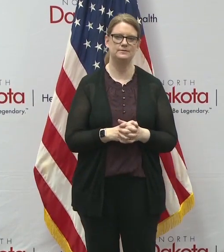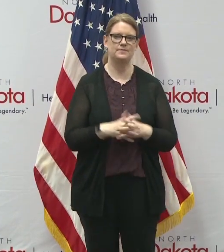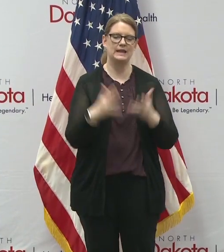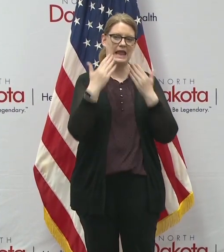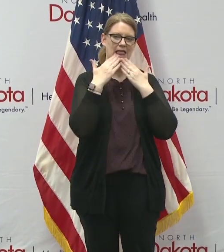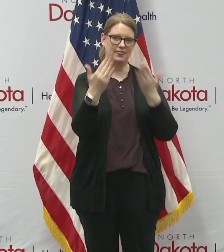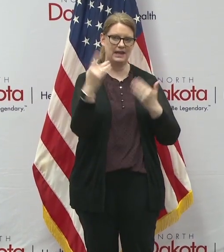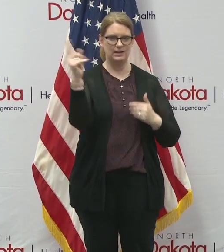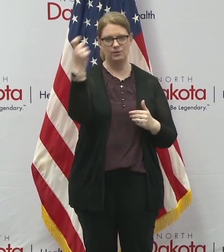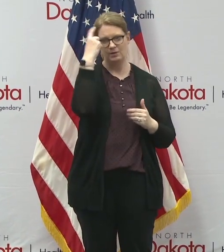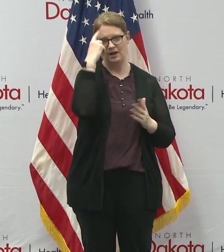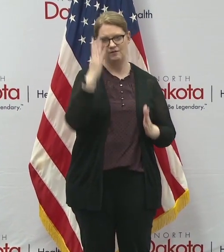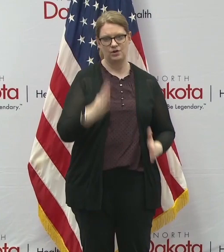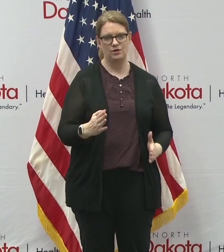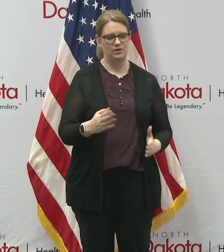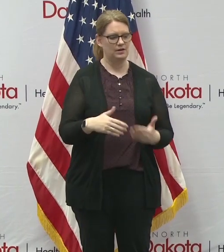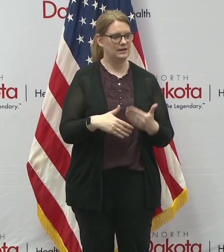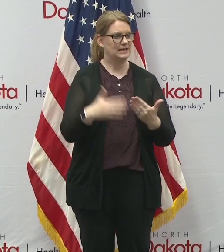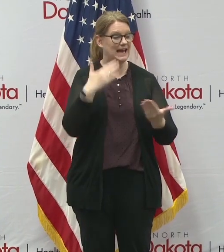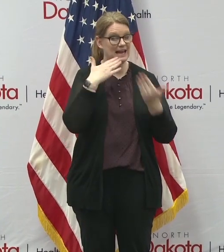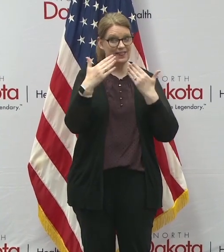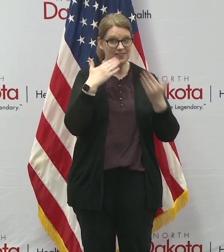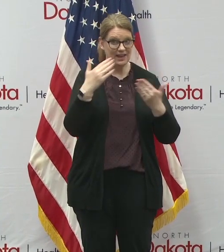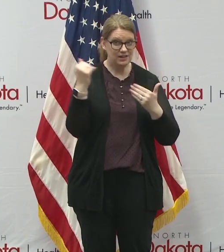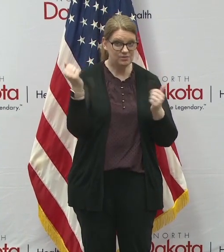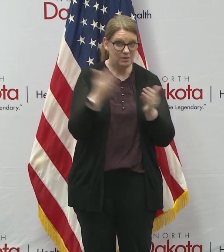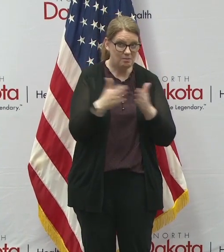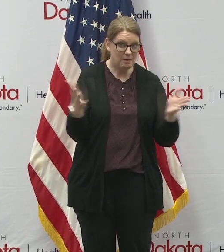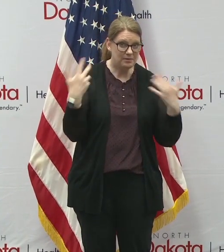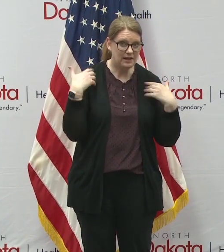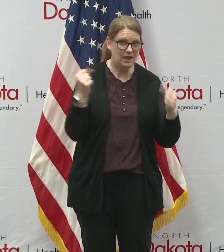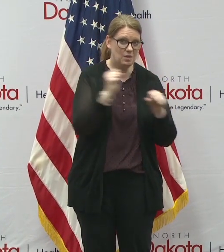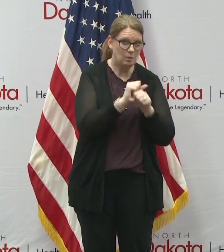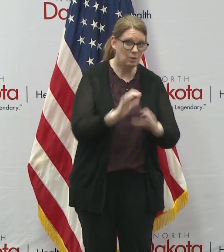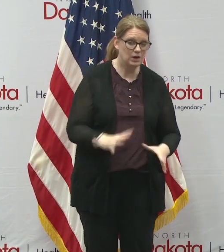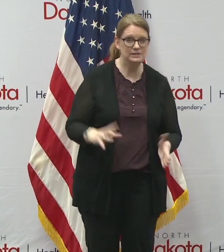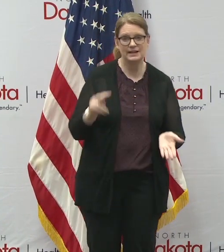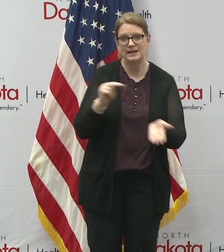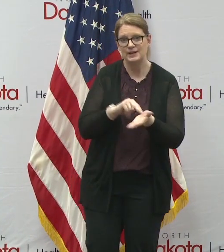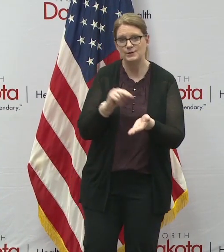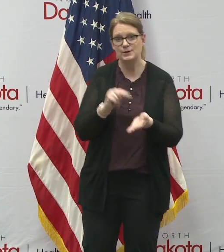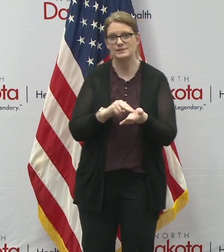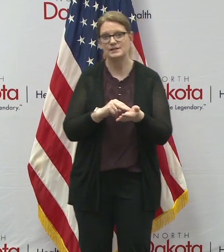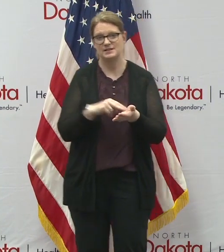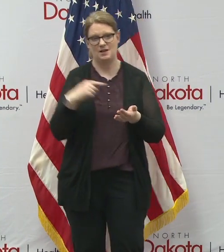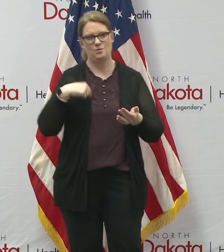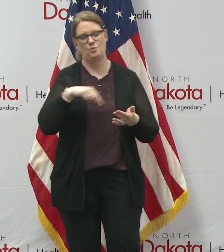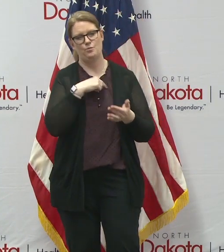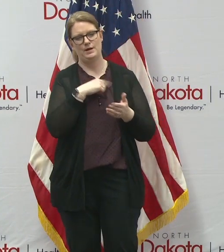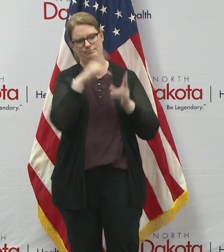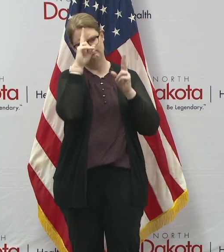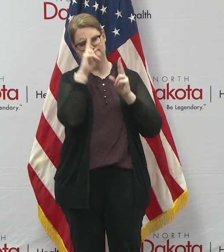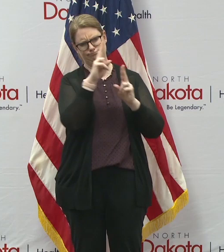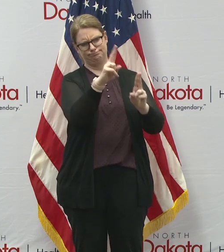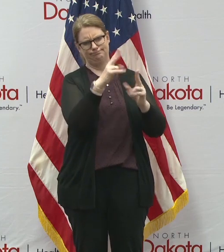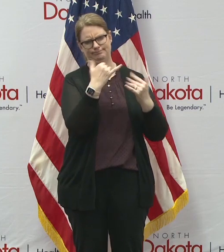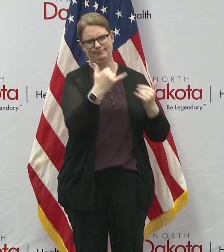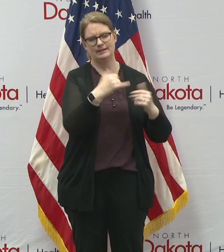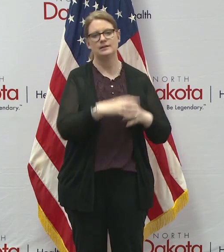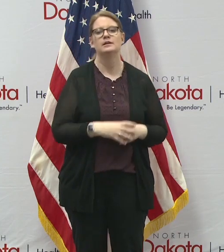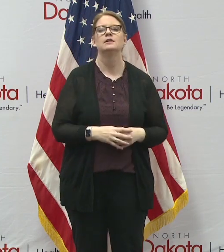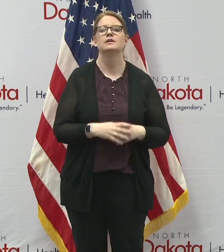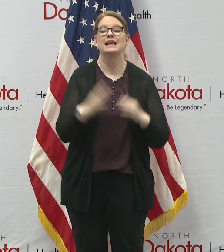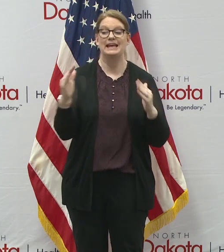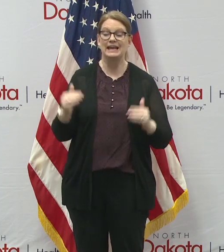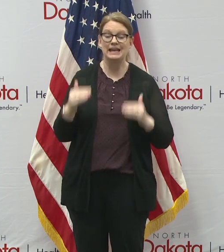Thank you, Governor. And thank you to all the public health workers and nurses that we're celebrating today. In concert with increased